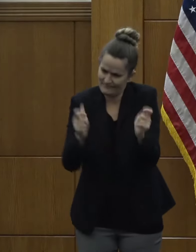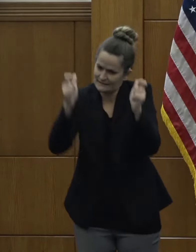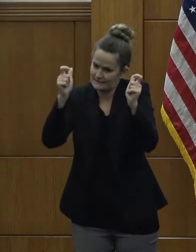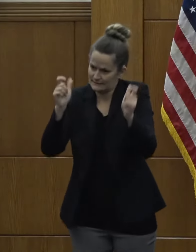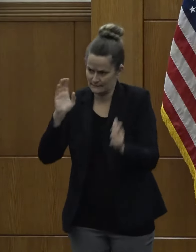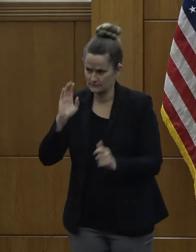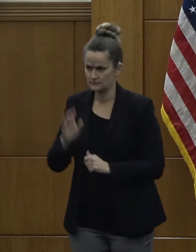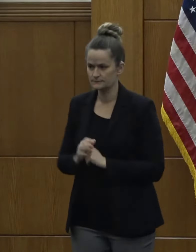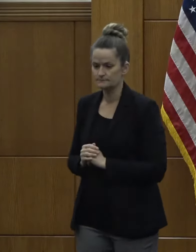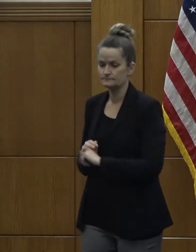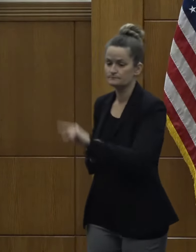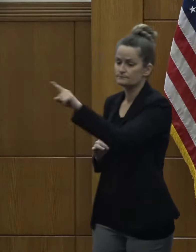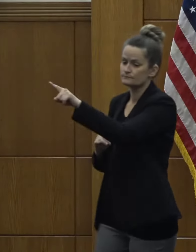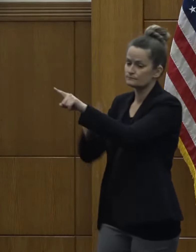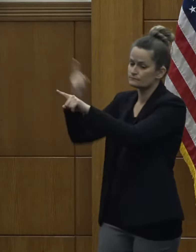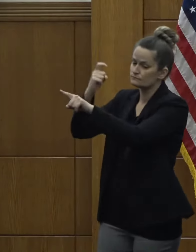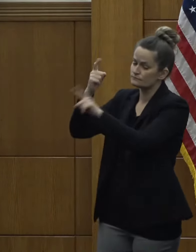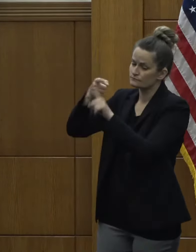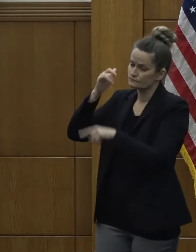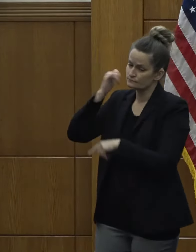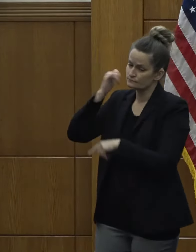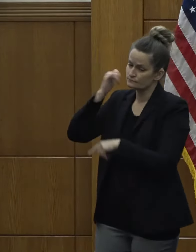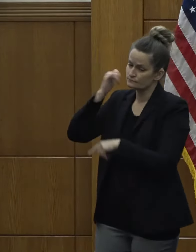Trevor Metcalf with the Virginia Pilot. Do you have a question?